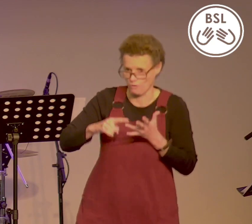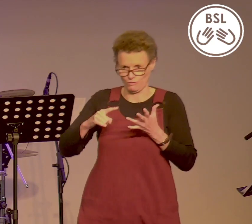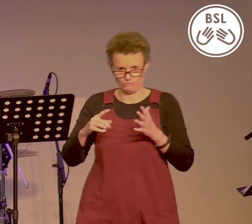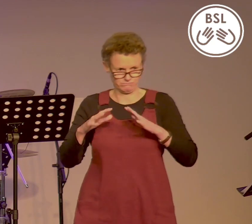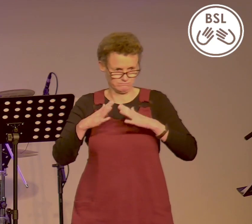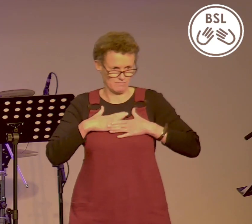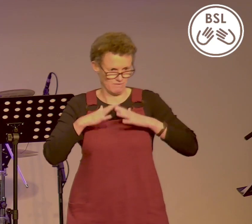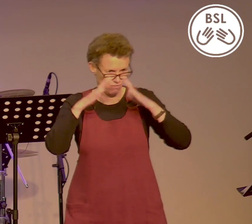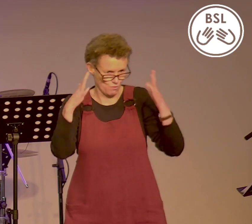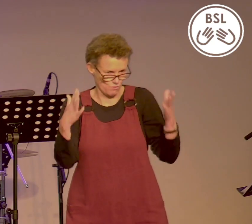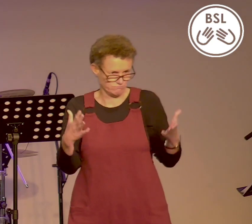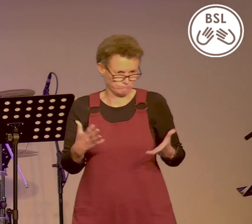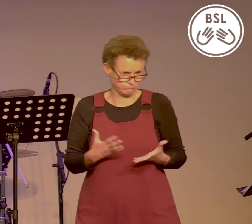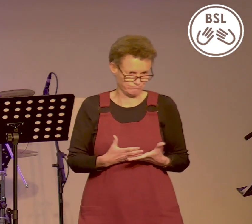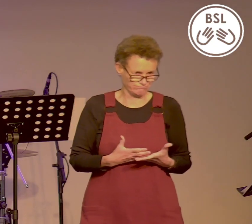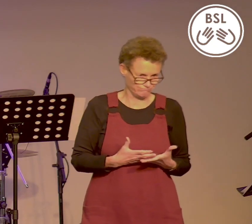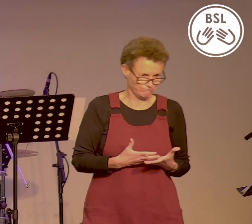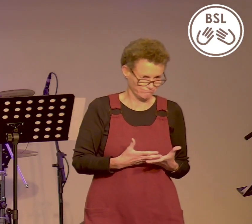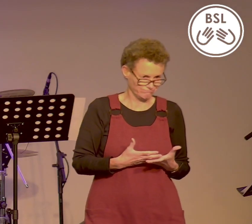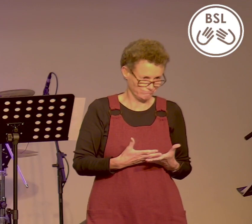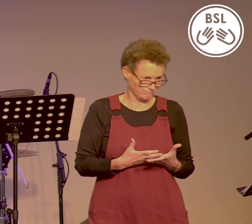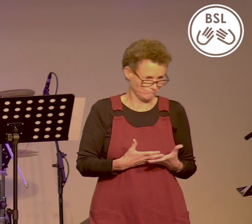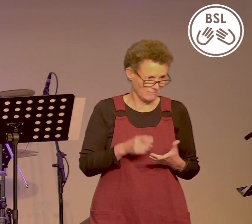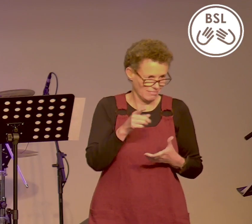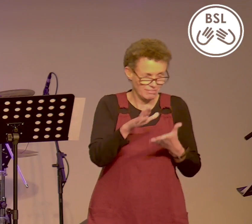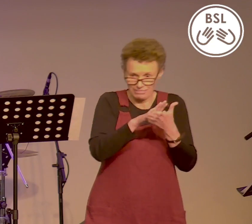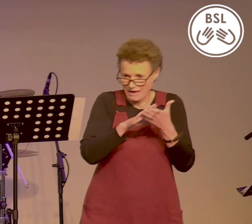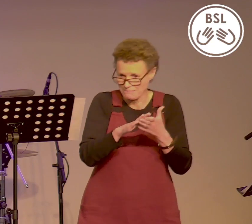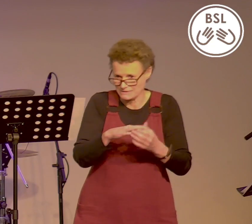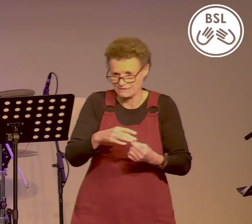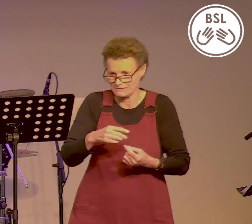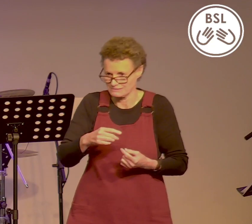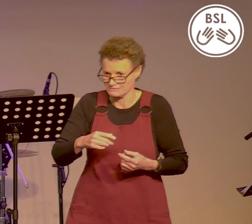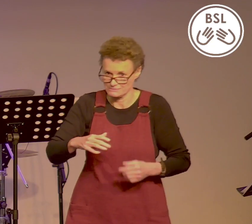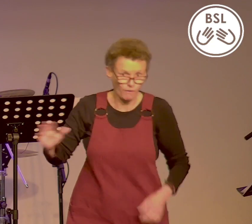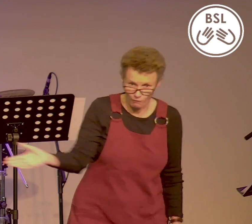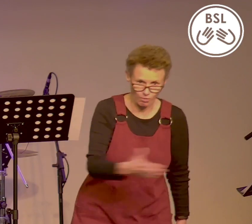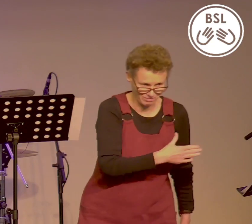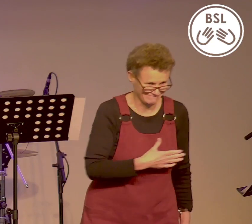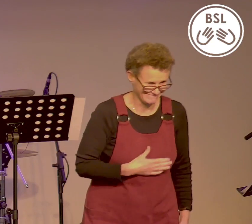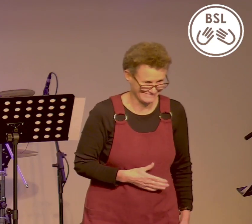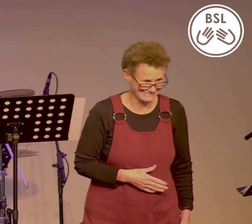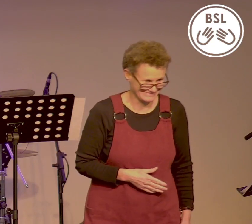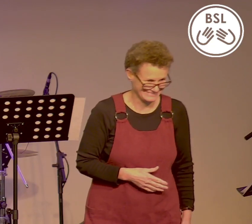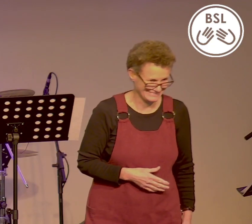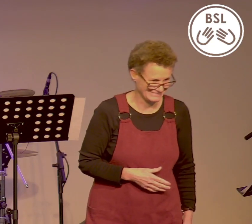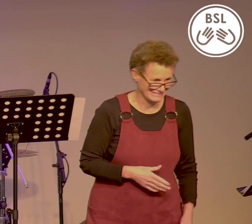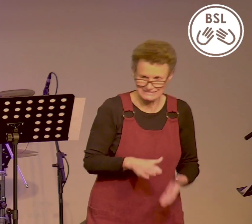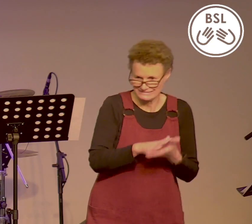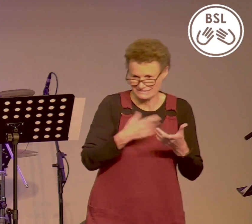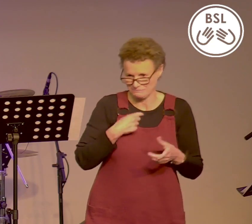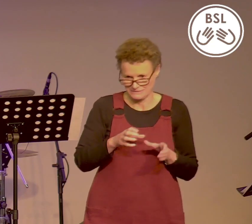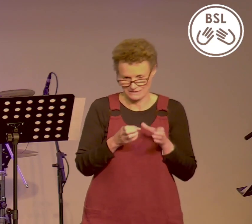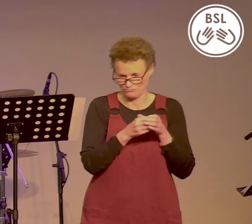so loved the world. That means he loves everybody.